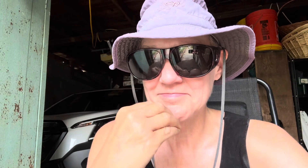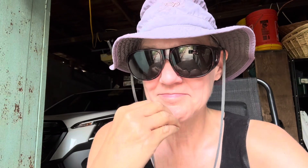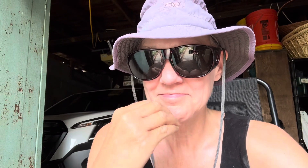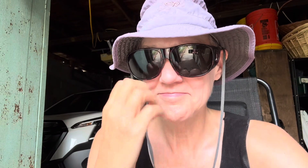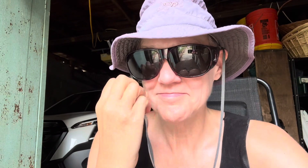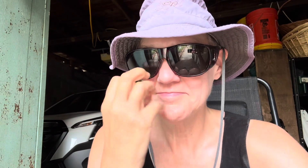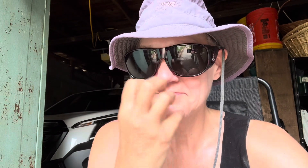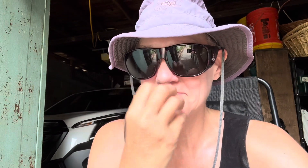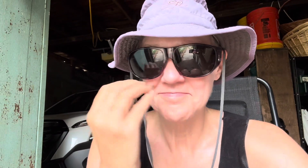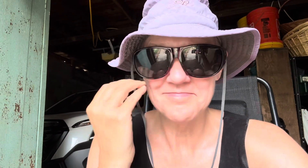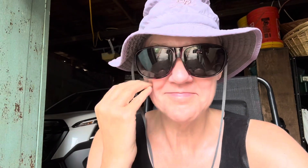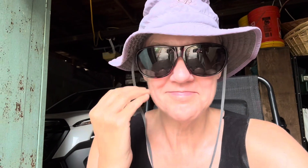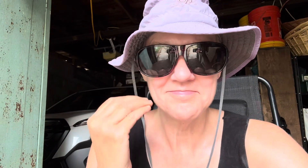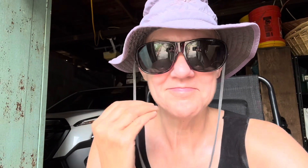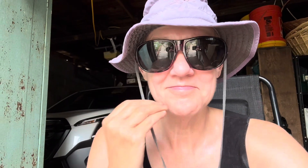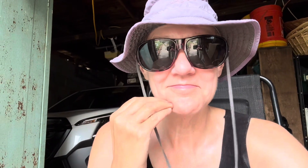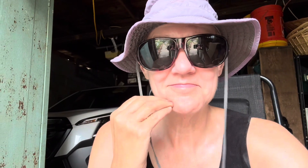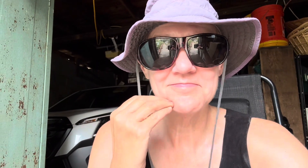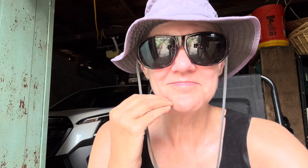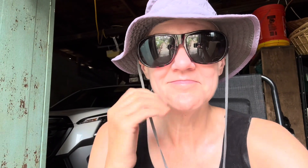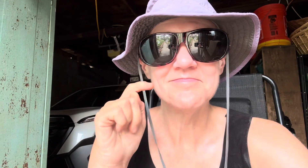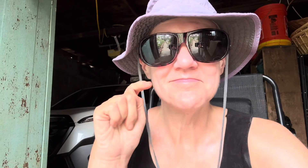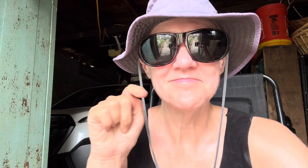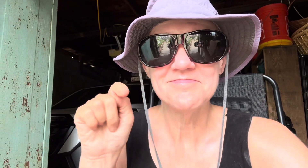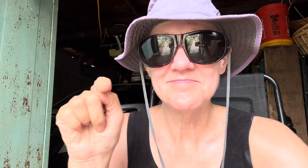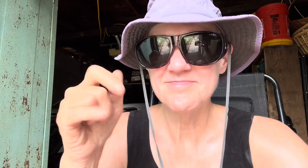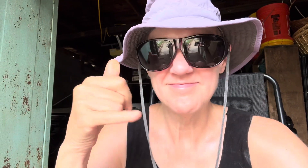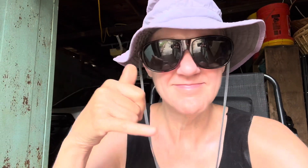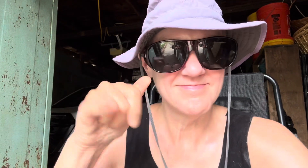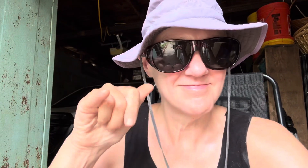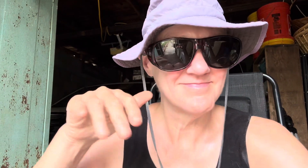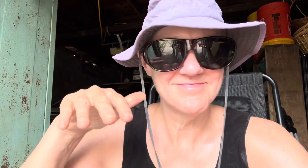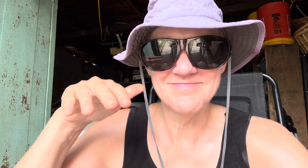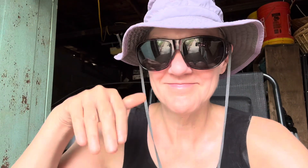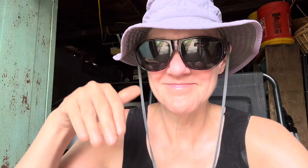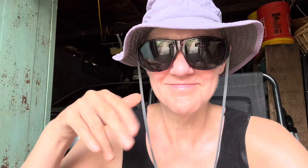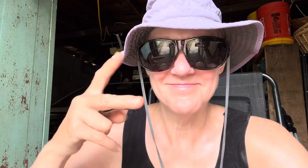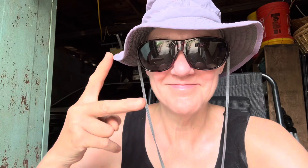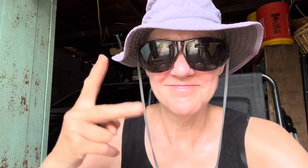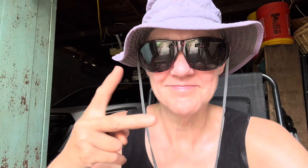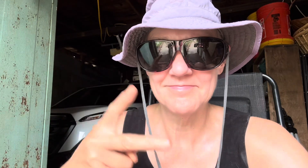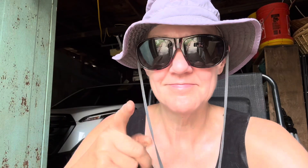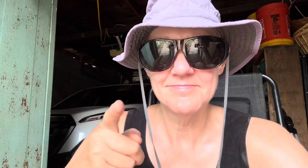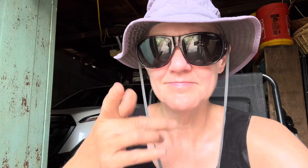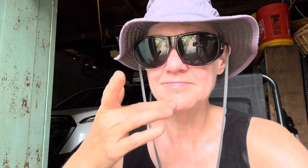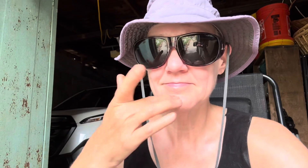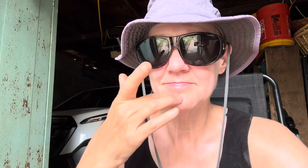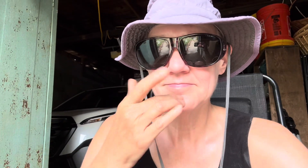One squirrel ate some of the sunflowers. The other ones haven't touched them yet.